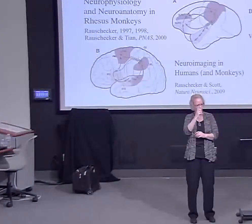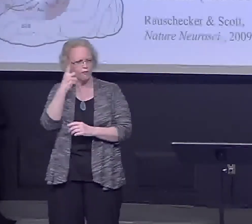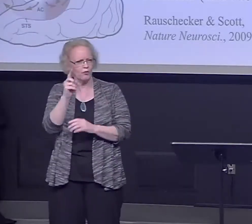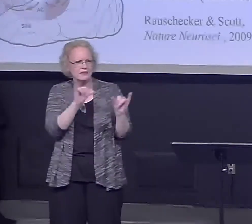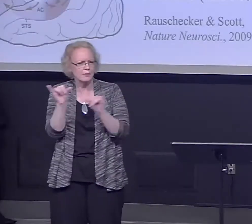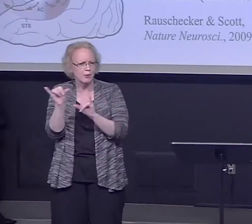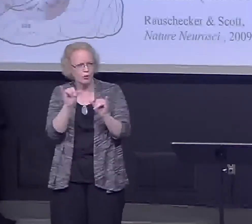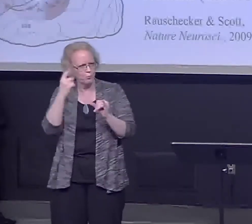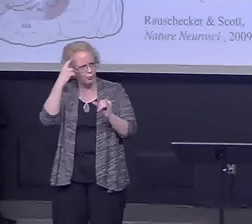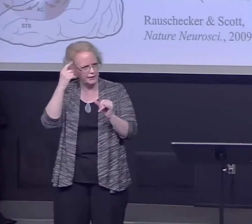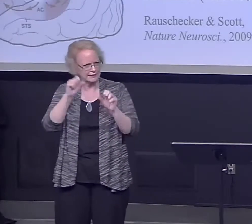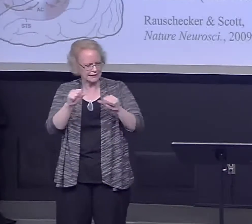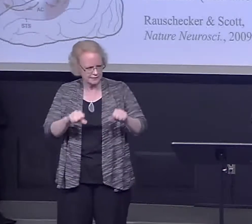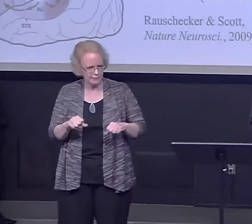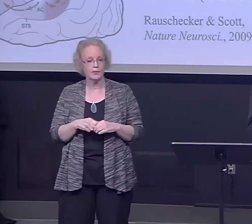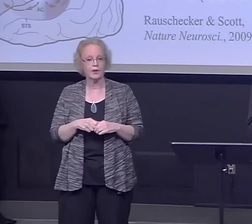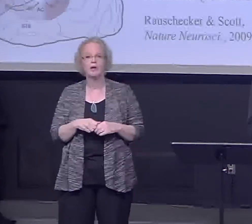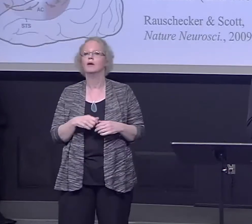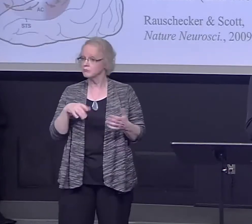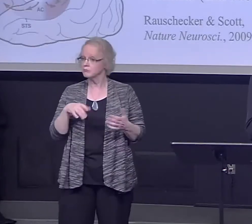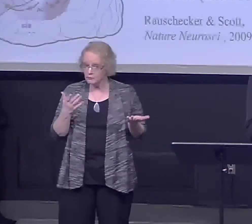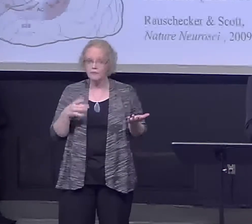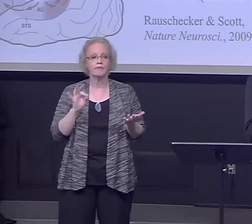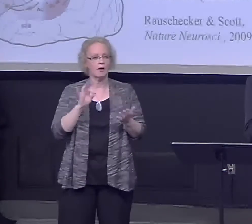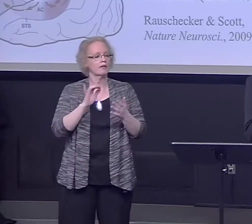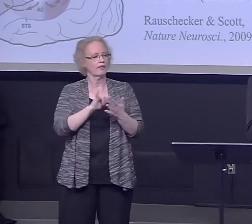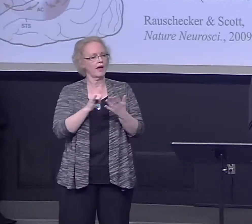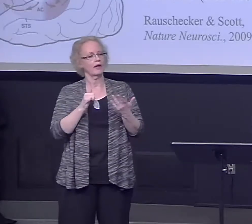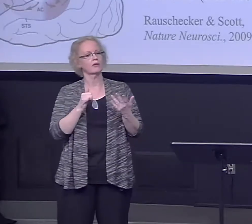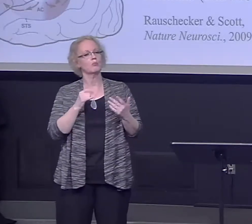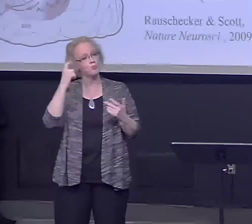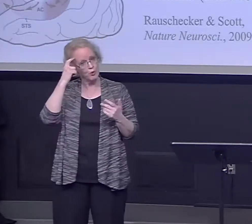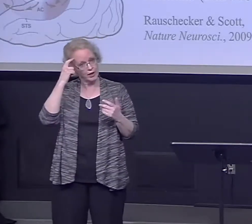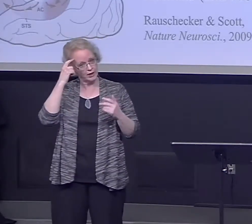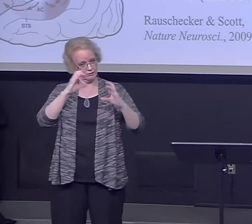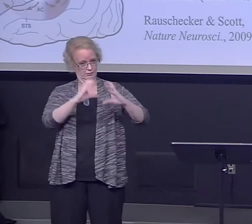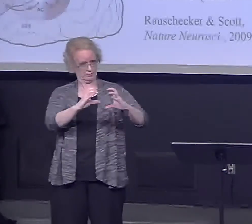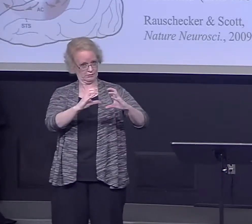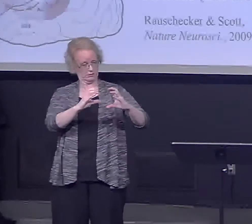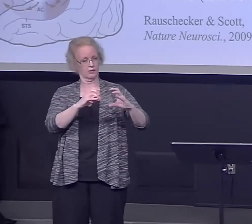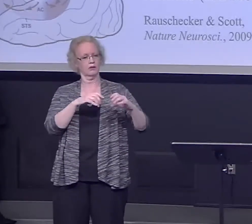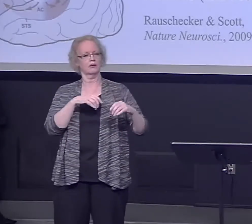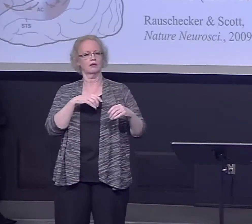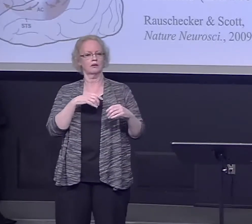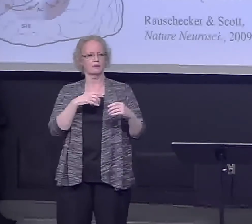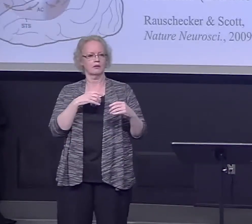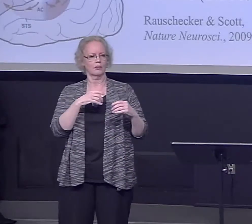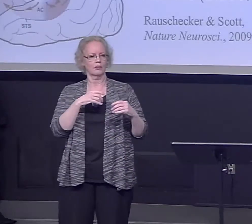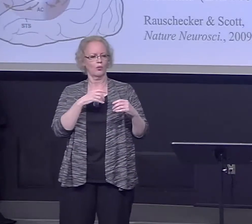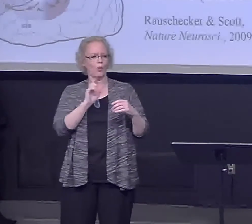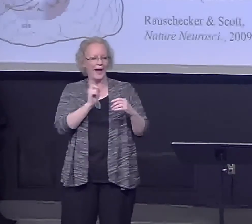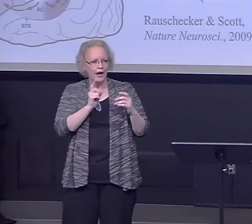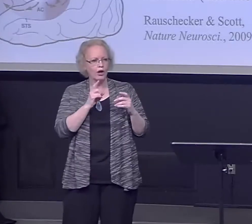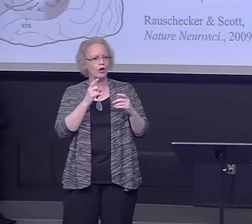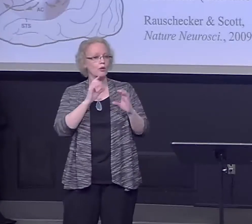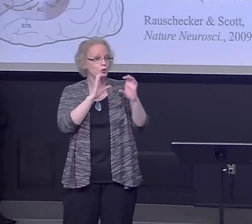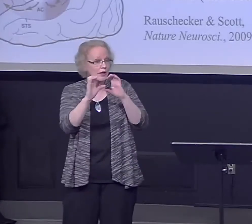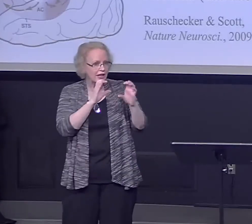which is the most common system that we use for communication, then has a lot of